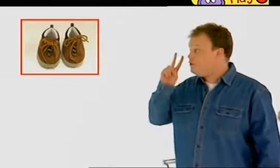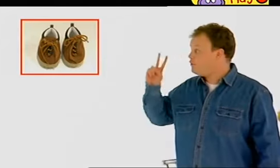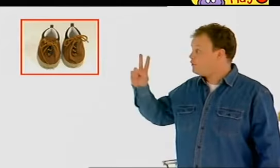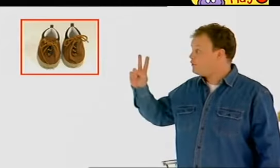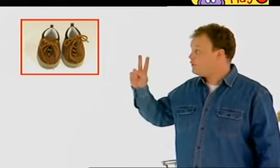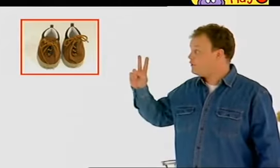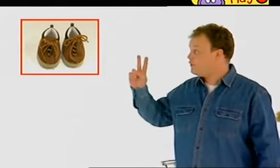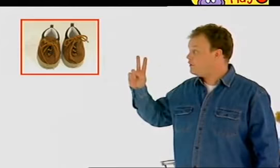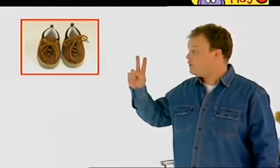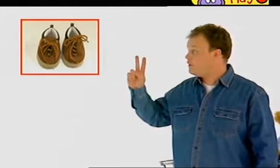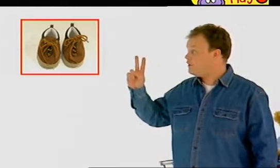Look.